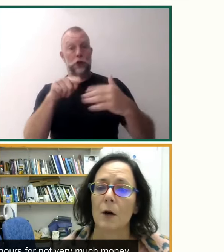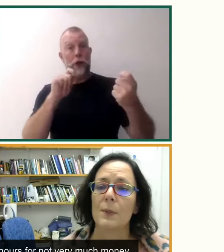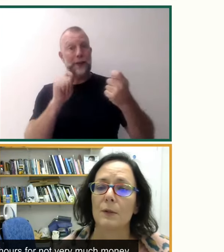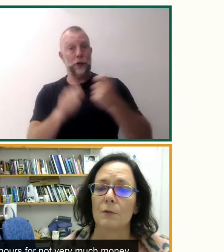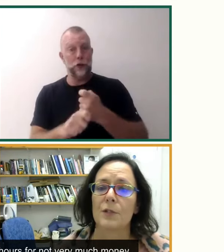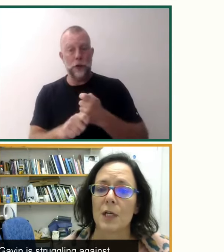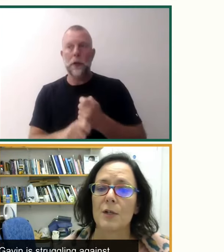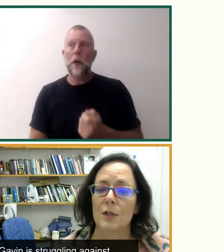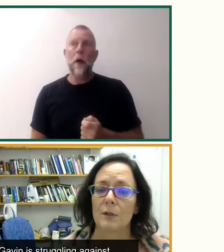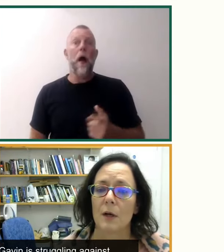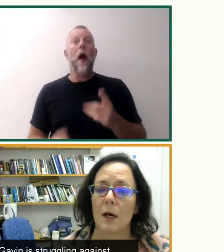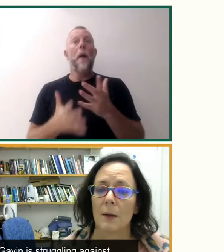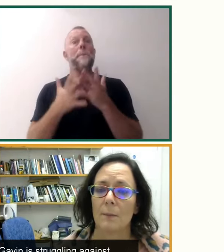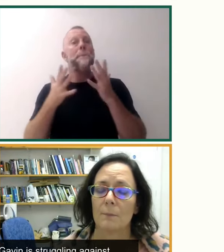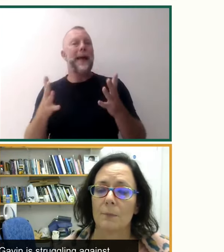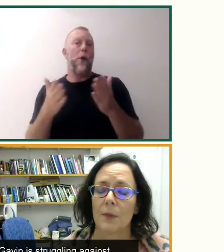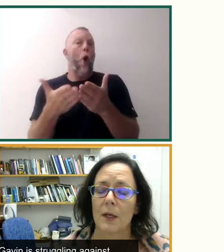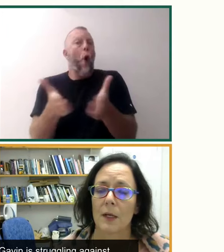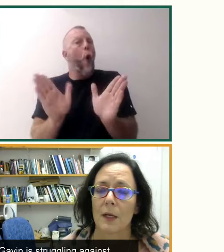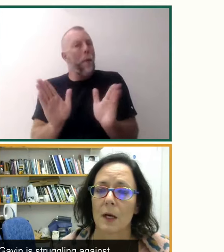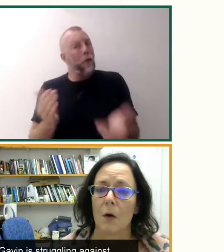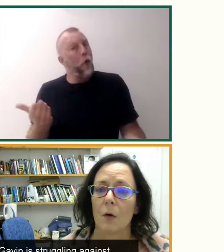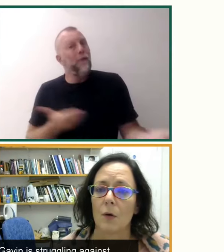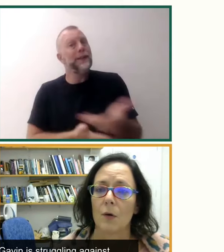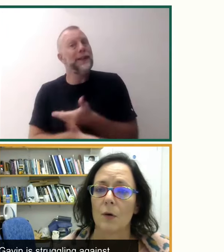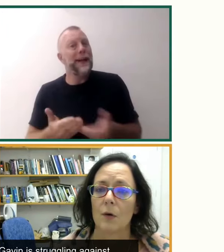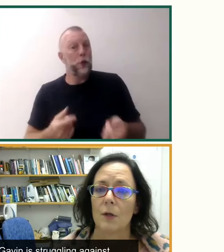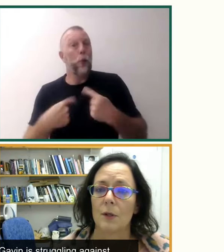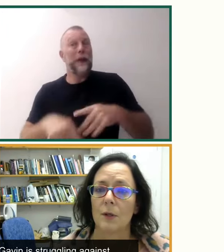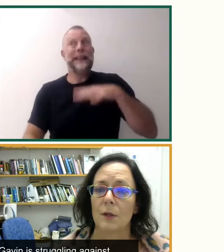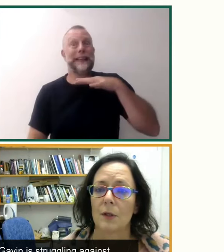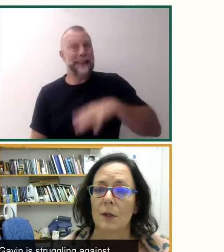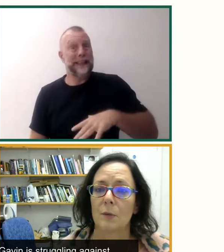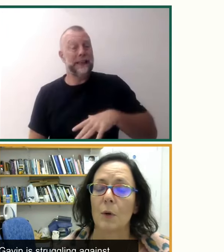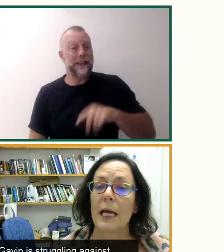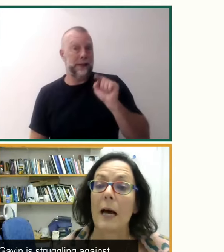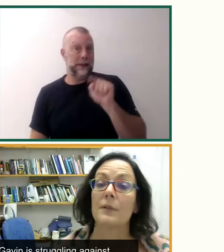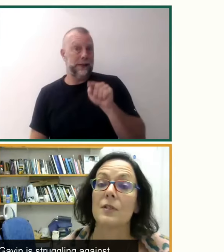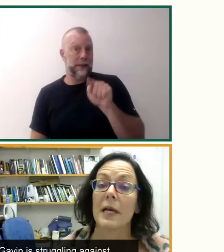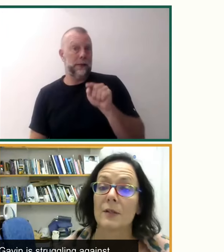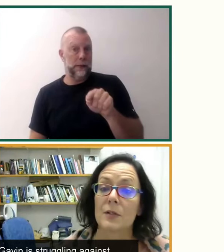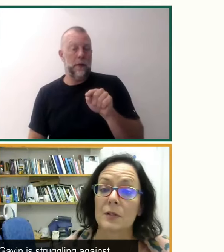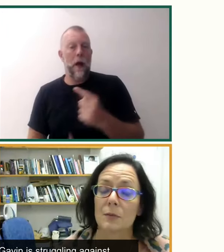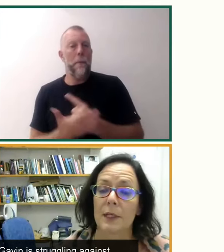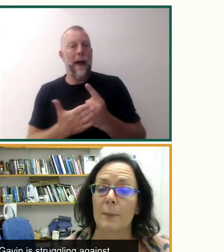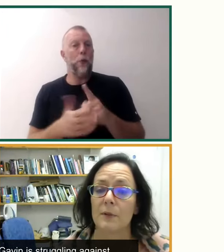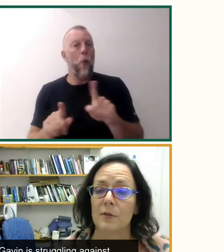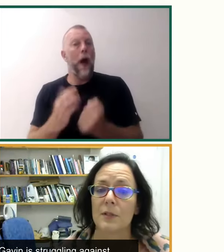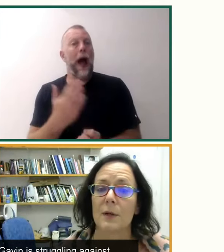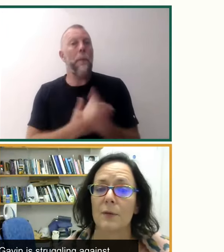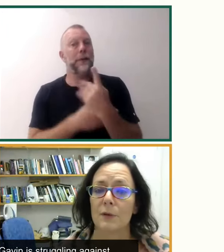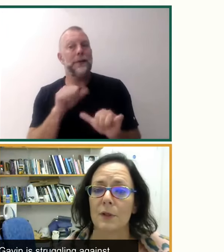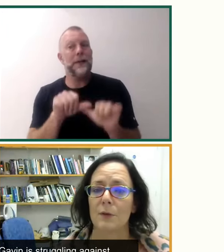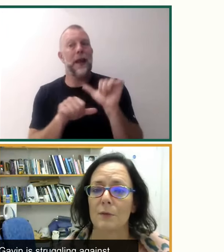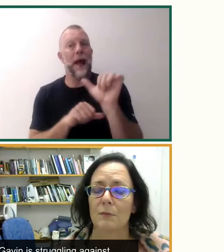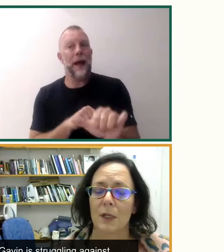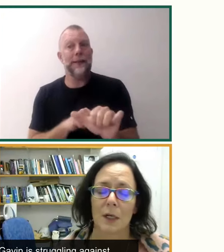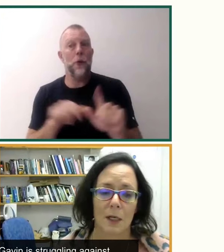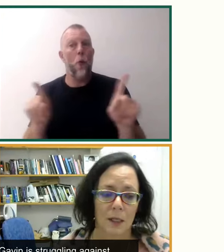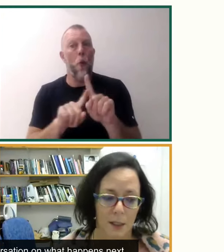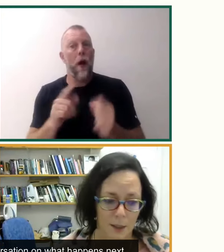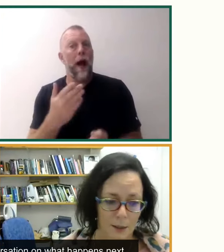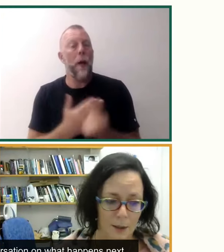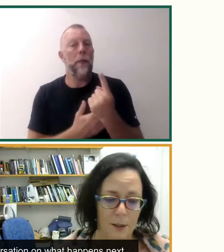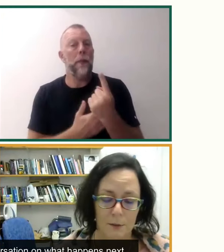a big open conversation on what happens next, what happens now that, you know,